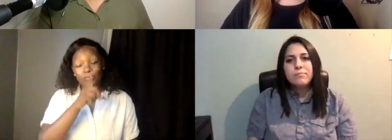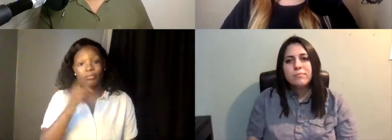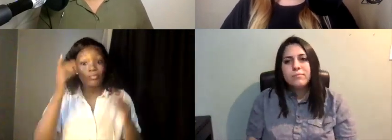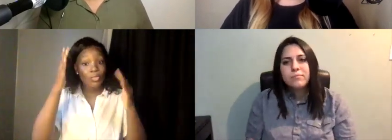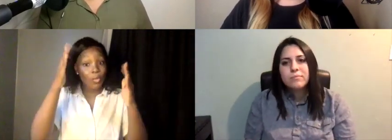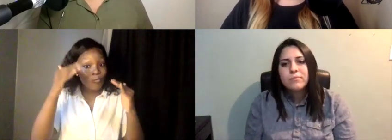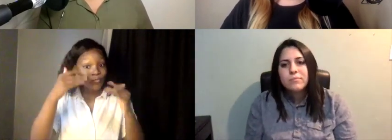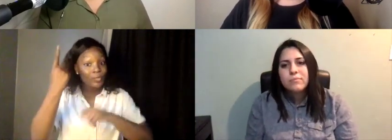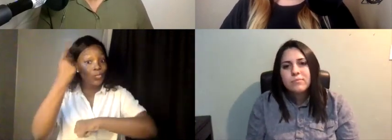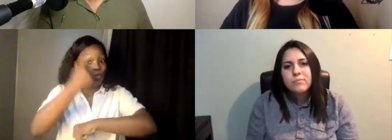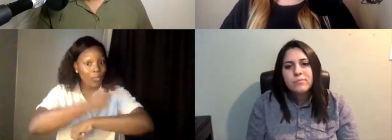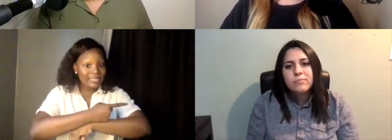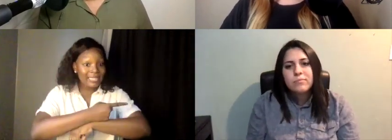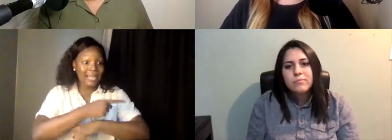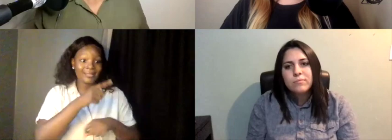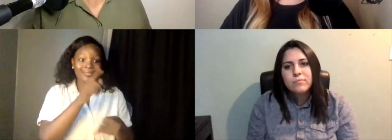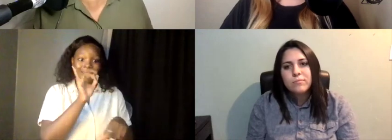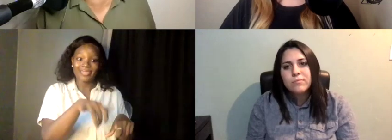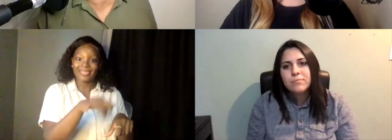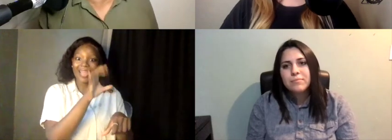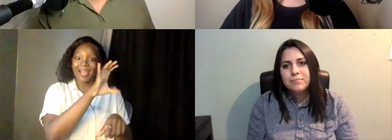for that company, you can quit.